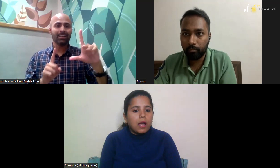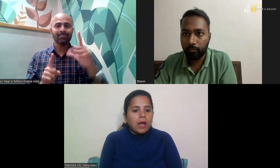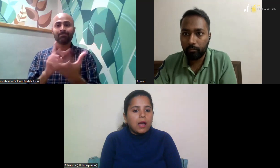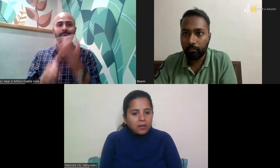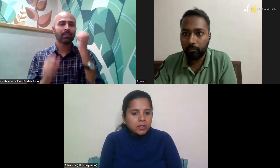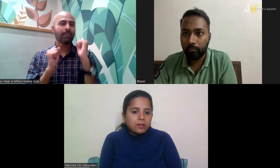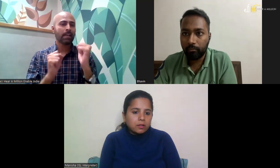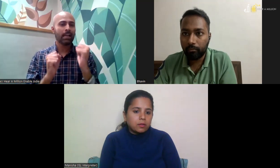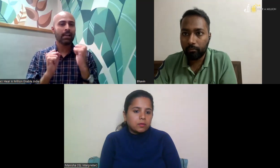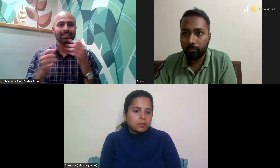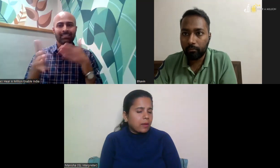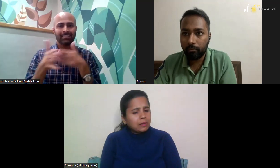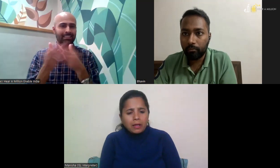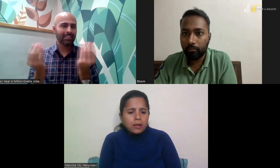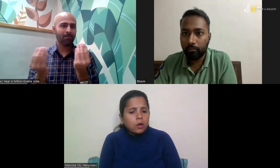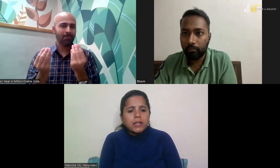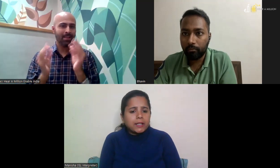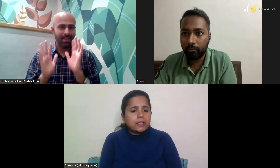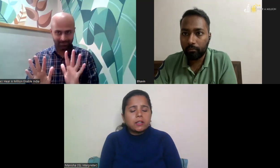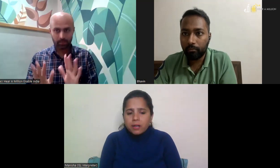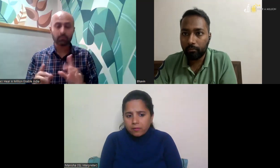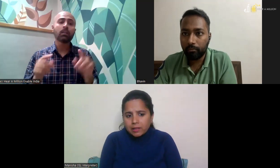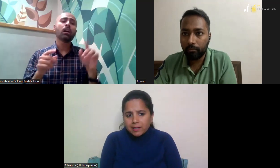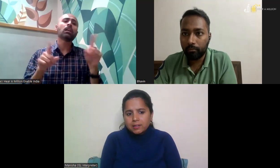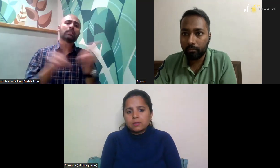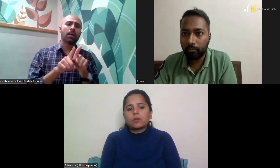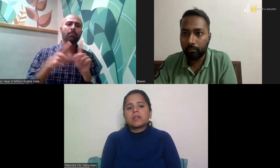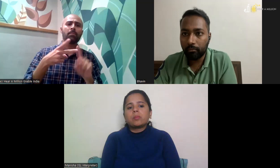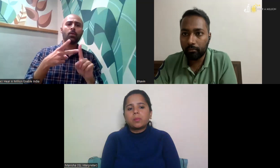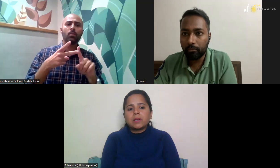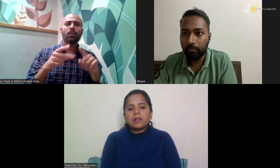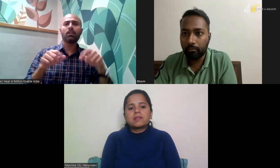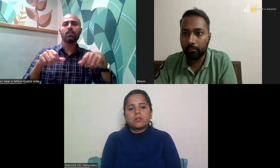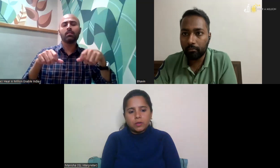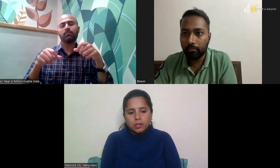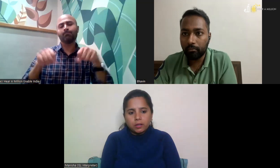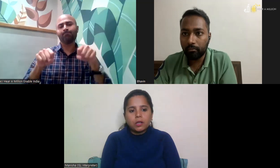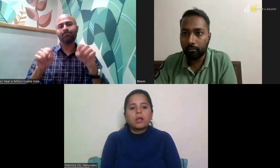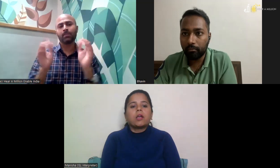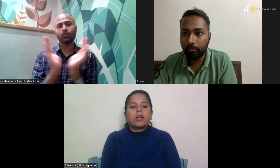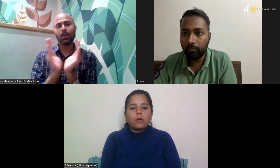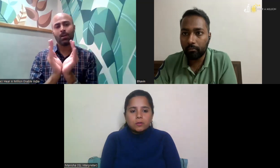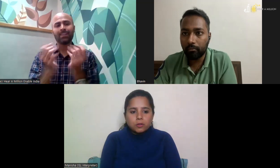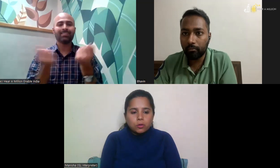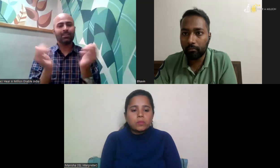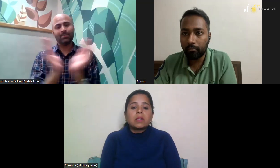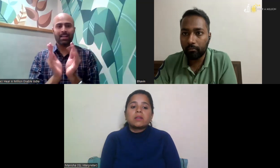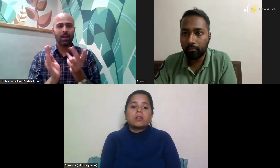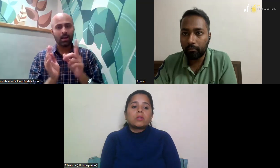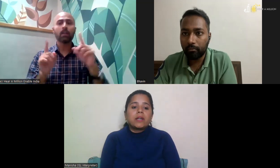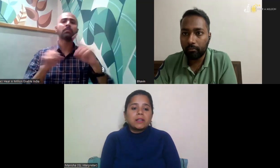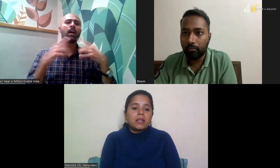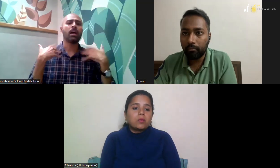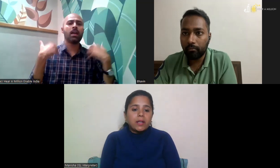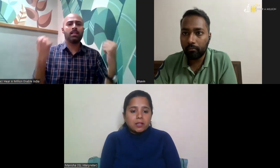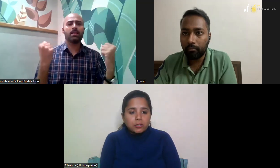who have the. I mean, they are not getting the driving license. For some people, it is difficult, and also they